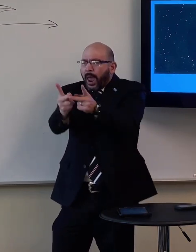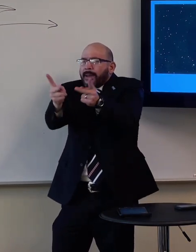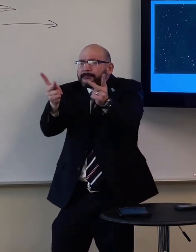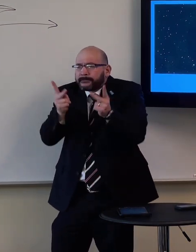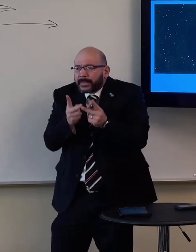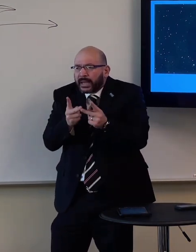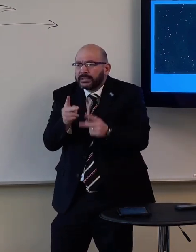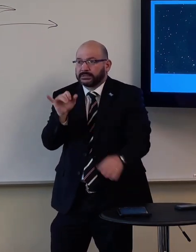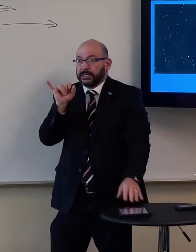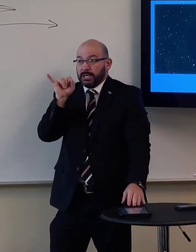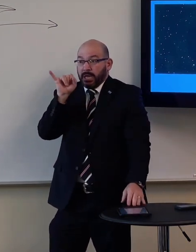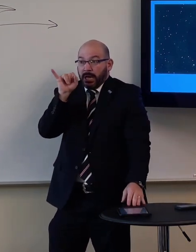It's in the right place.